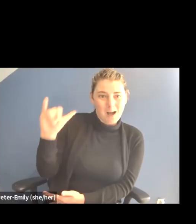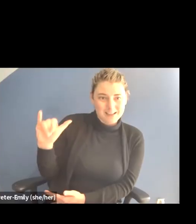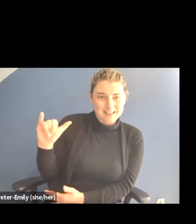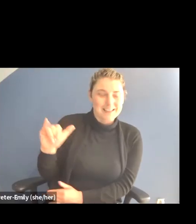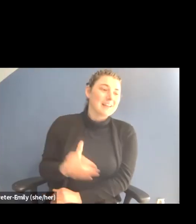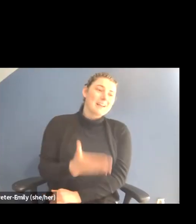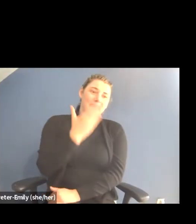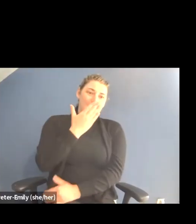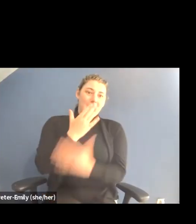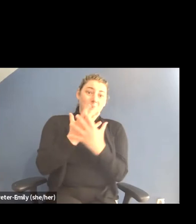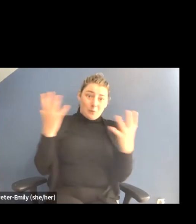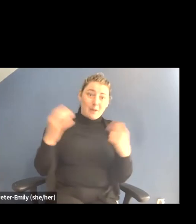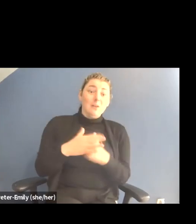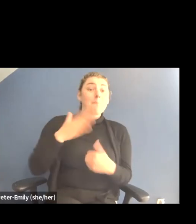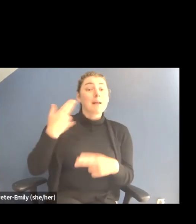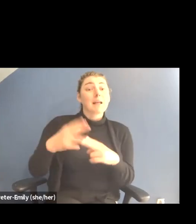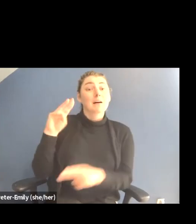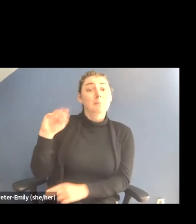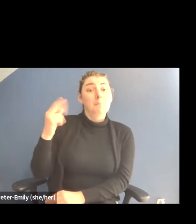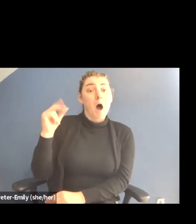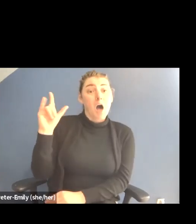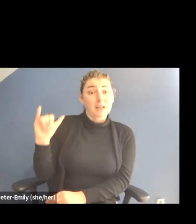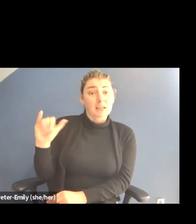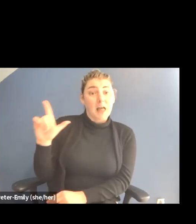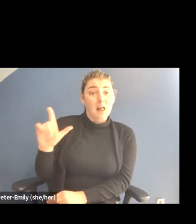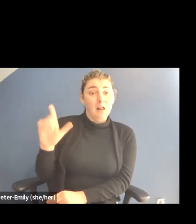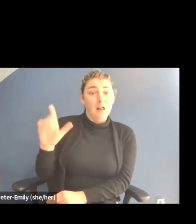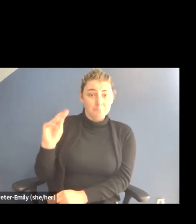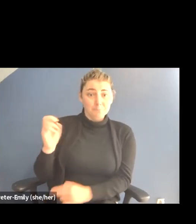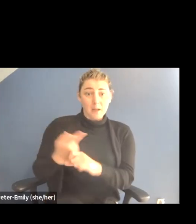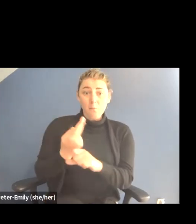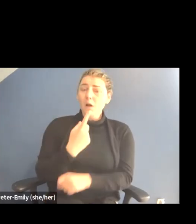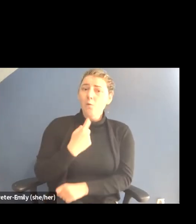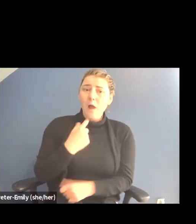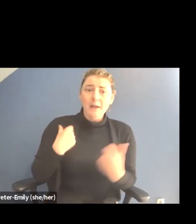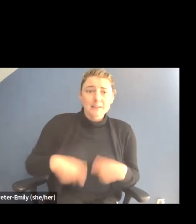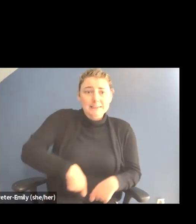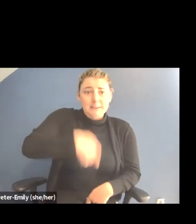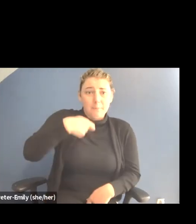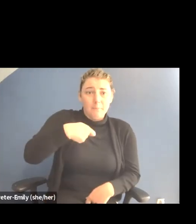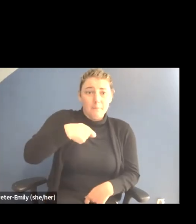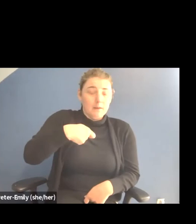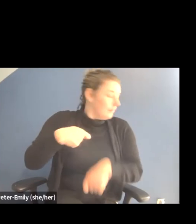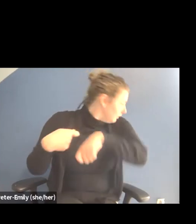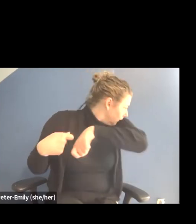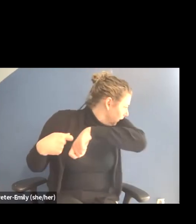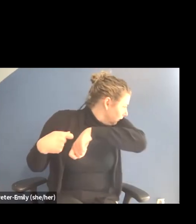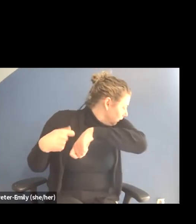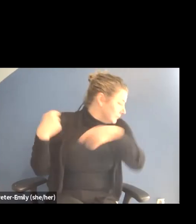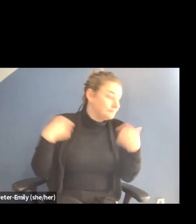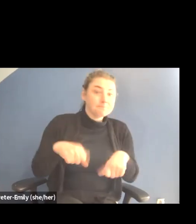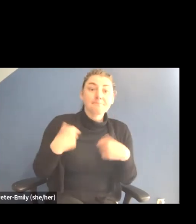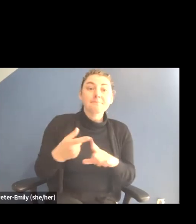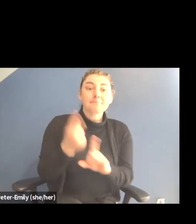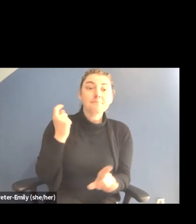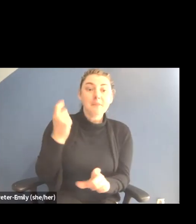Thank you so much. My name is Mahogany L. Brown. I'm wearing a red zip-up hoodie in front